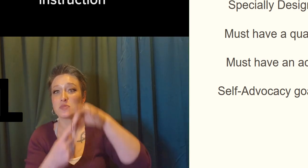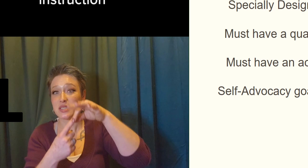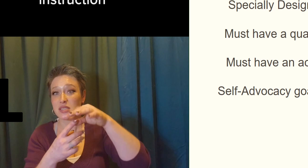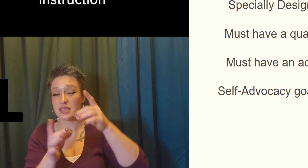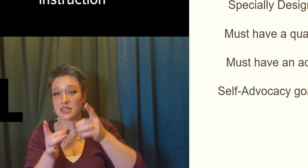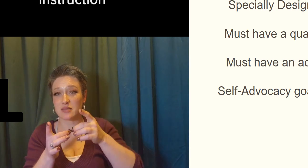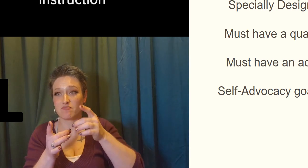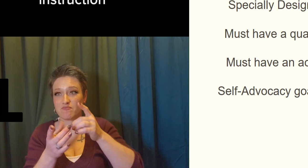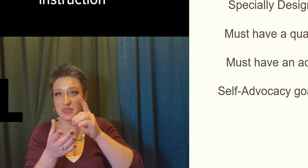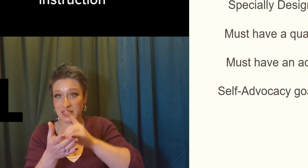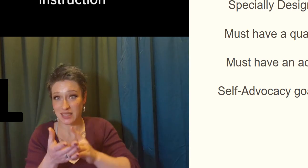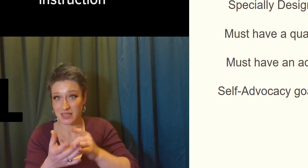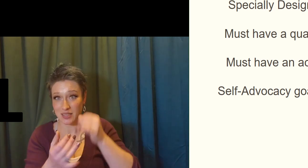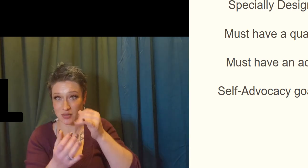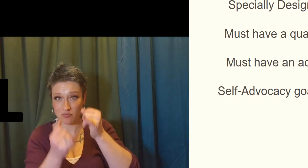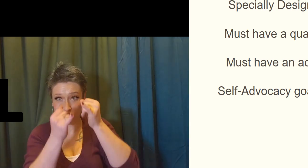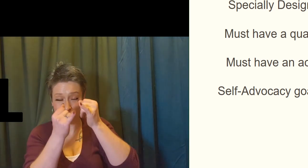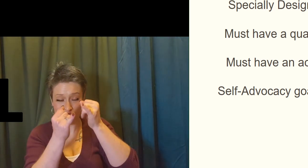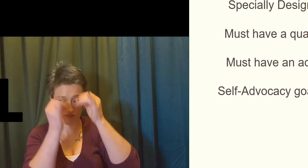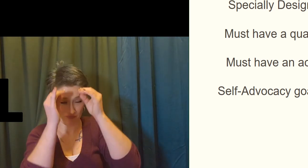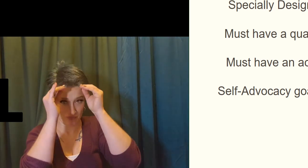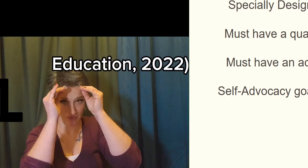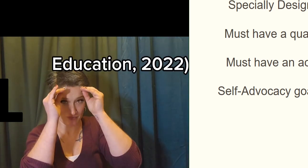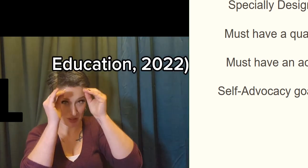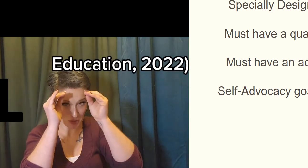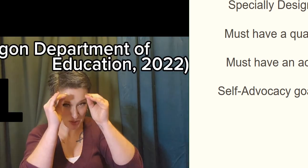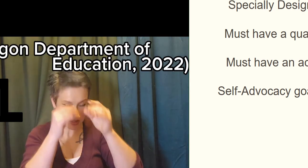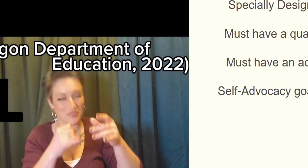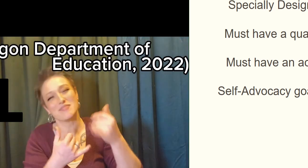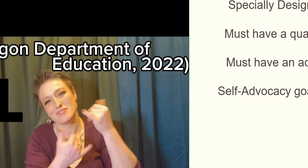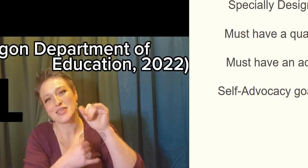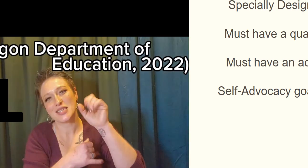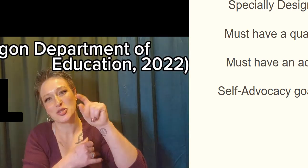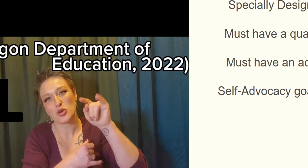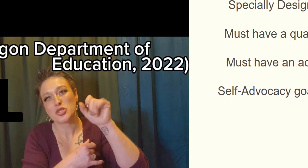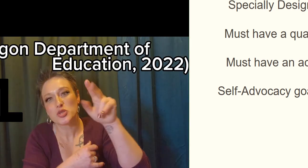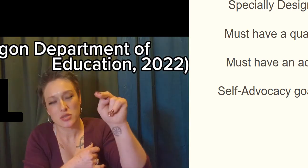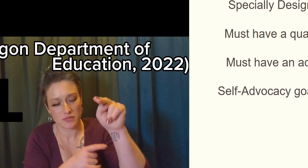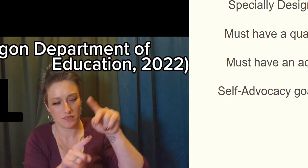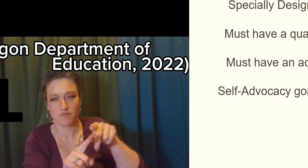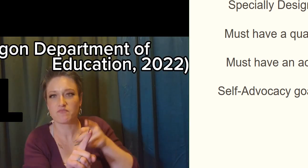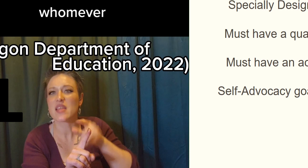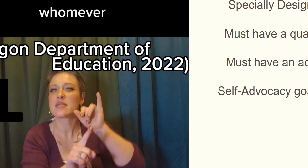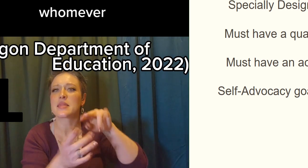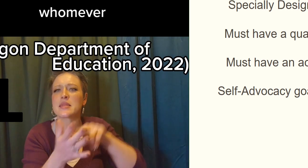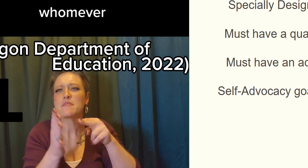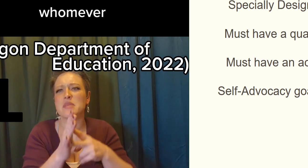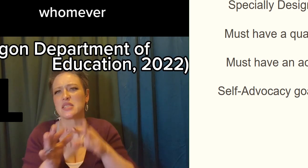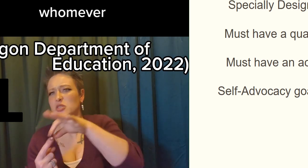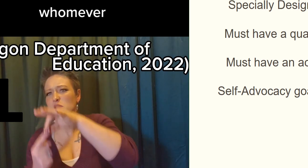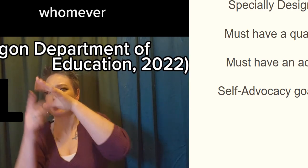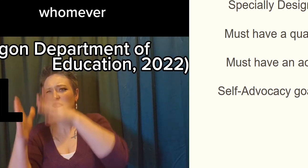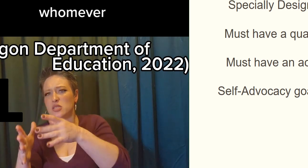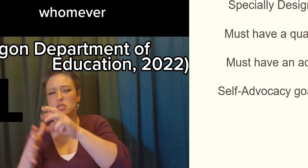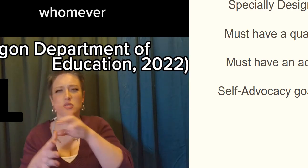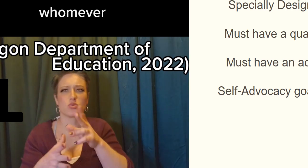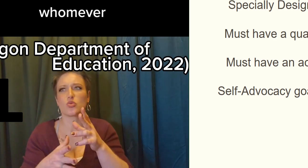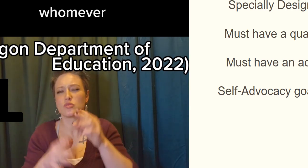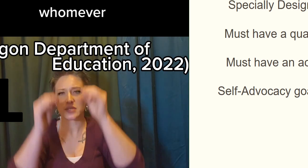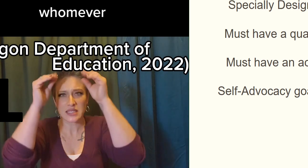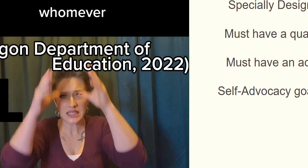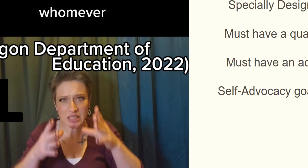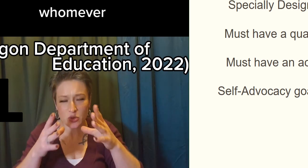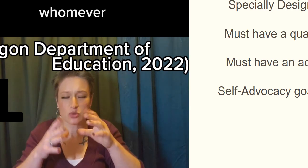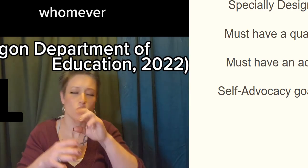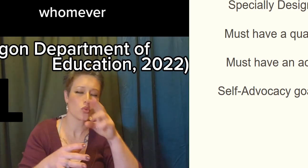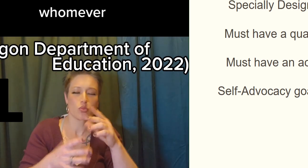designed instruction is a little different instruction. That